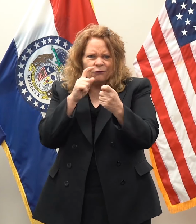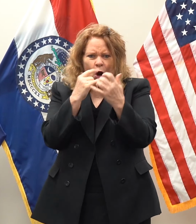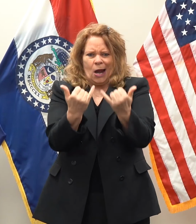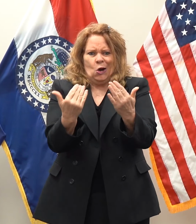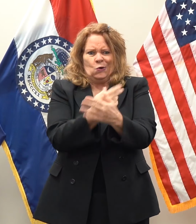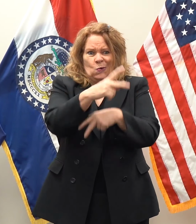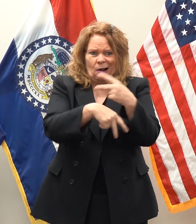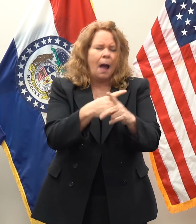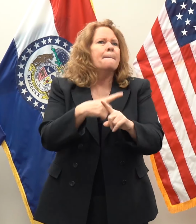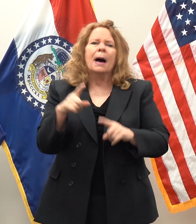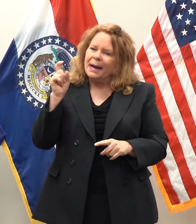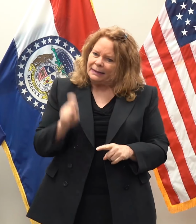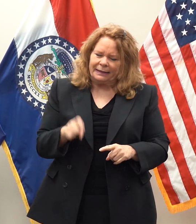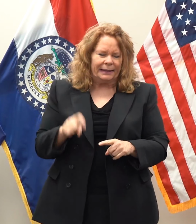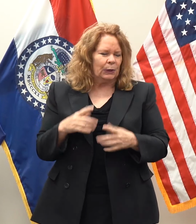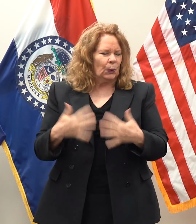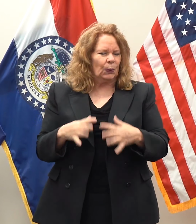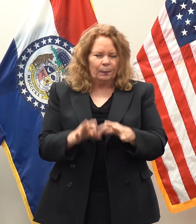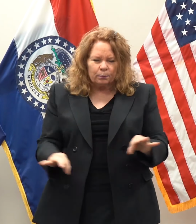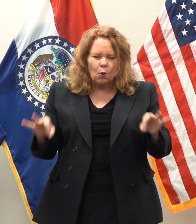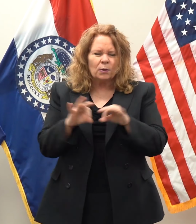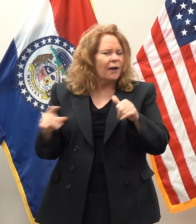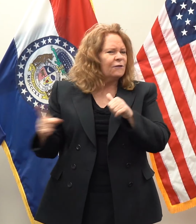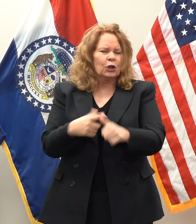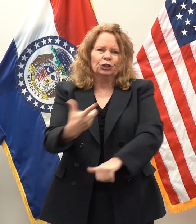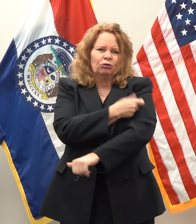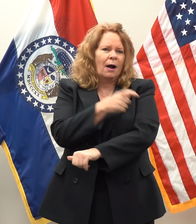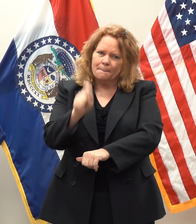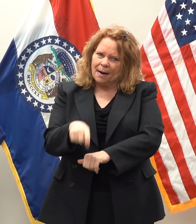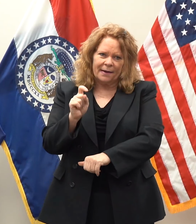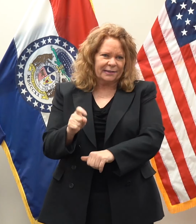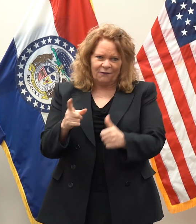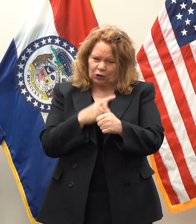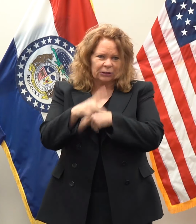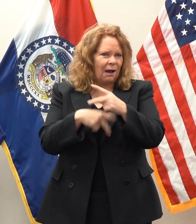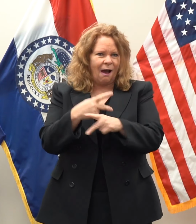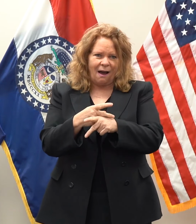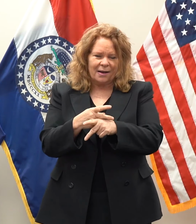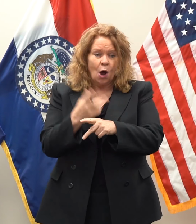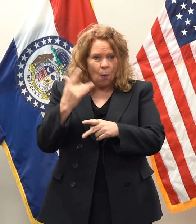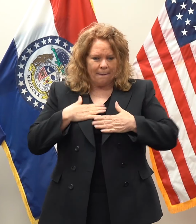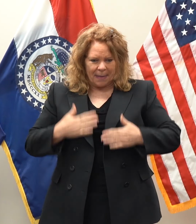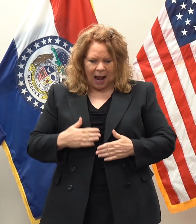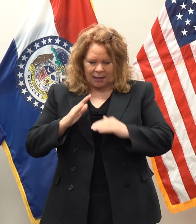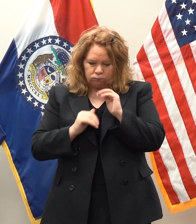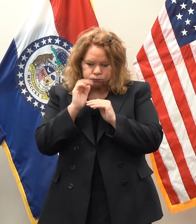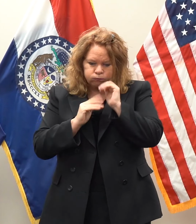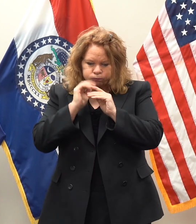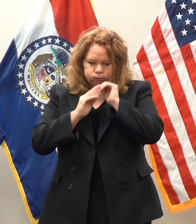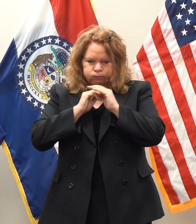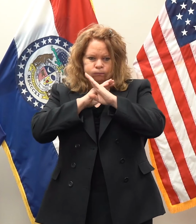variants, it's important to get that initial exposure in your immune system and get that initial immunity started